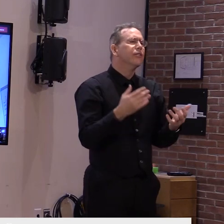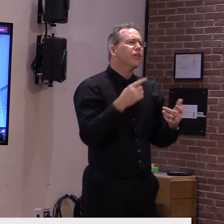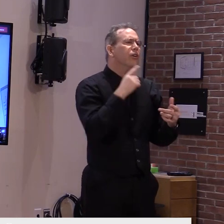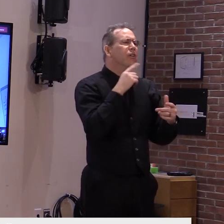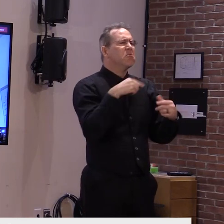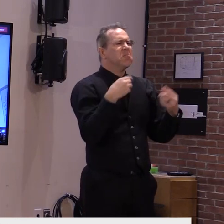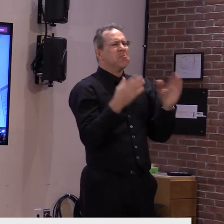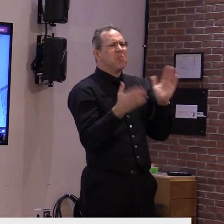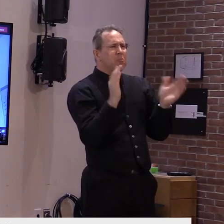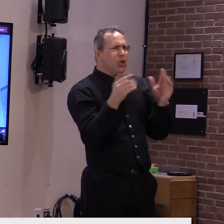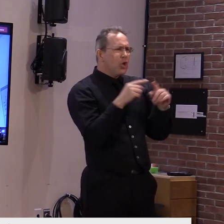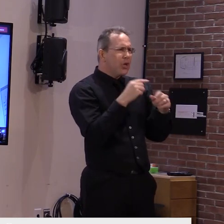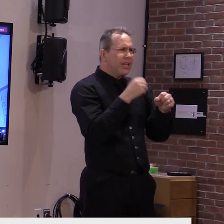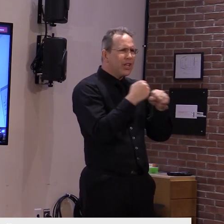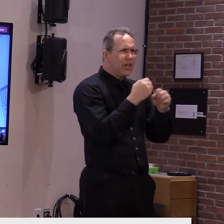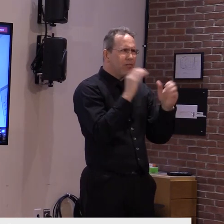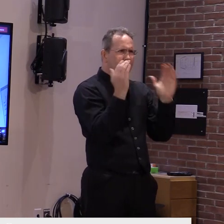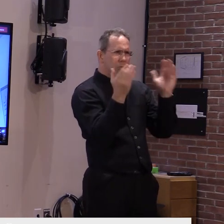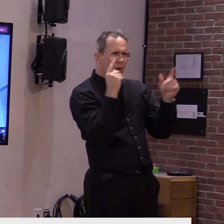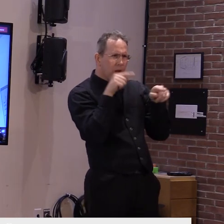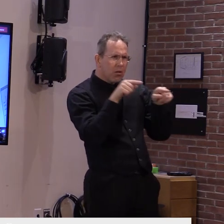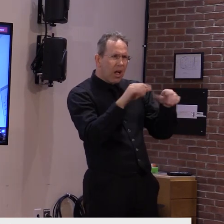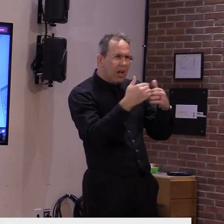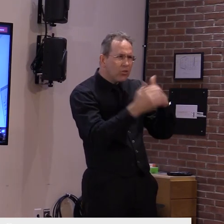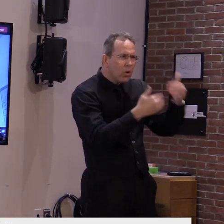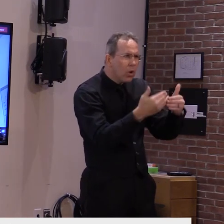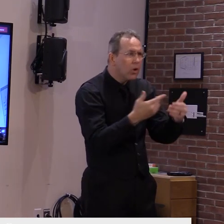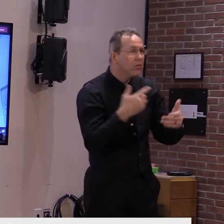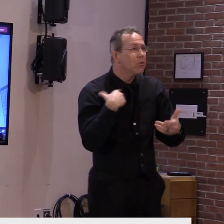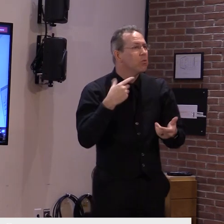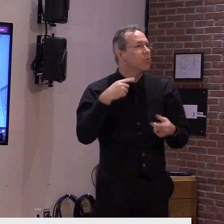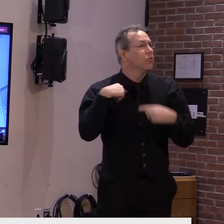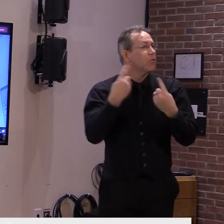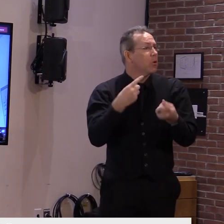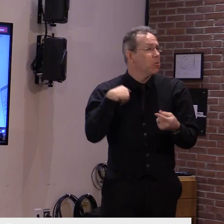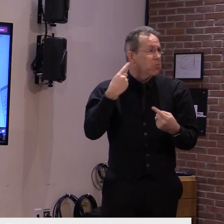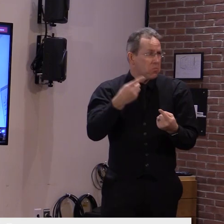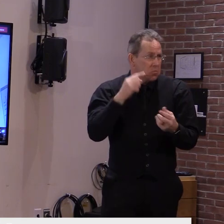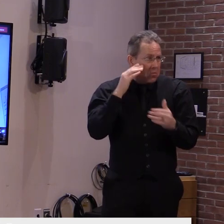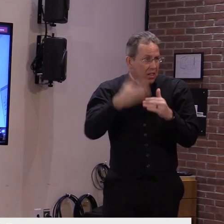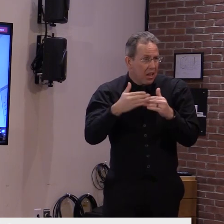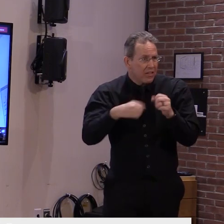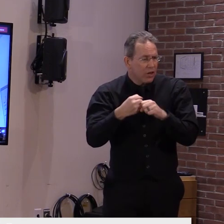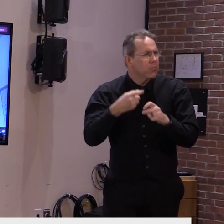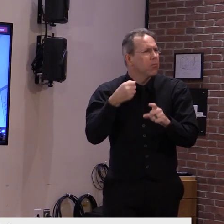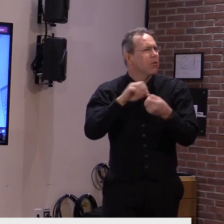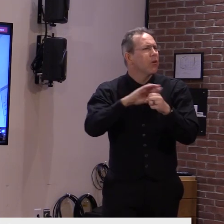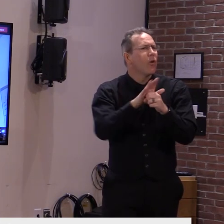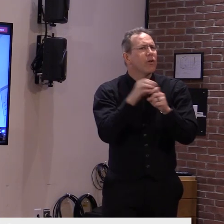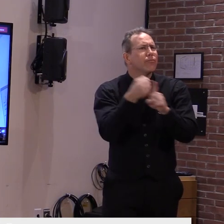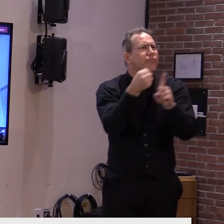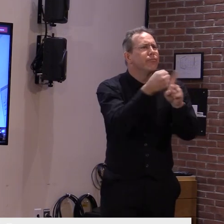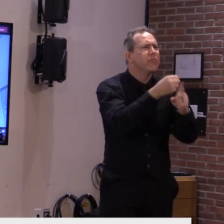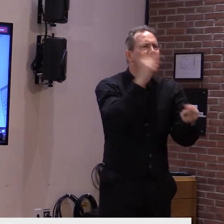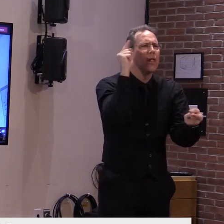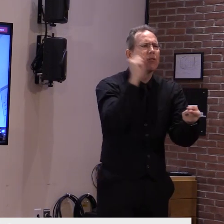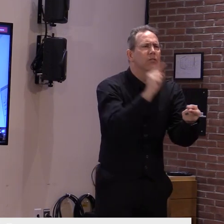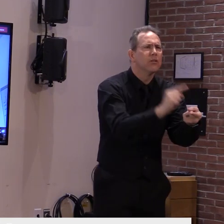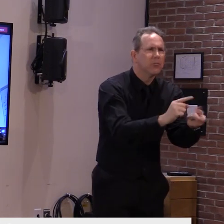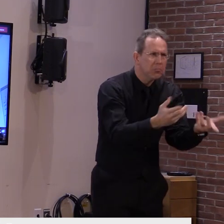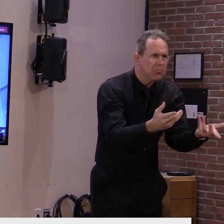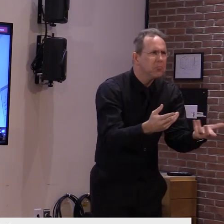or end, is to mitigate the impact of the pandemic on the education and healthy development of our children. This is our recovery